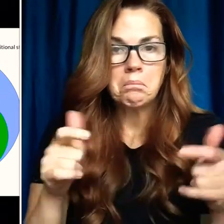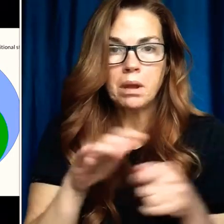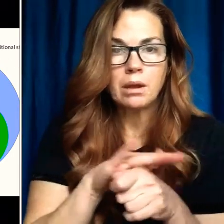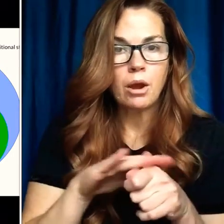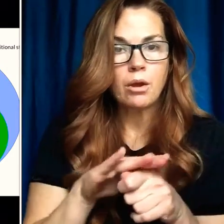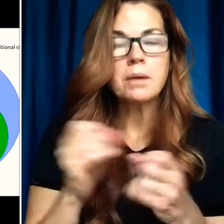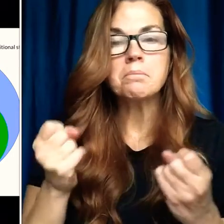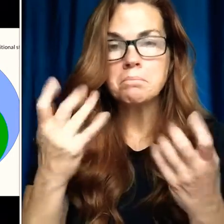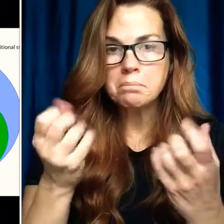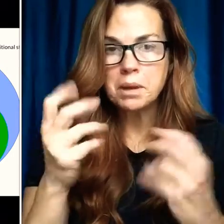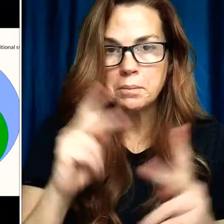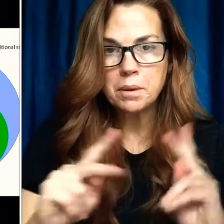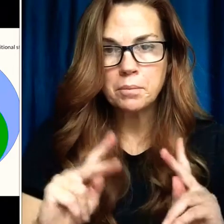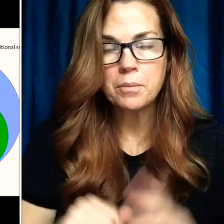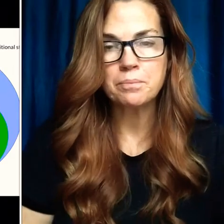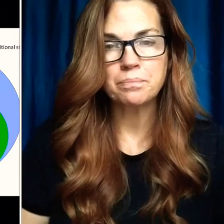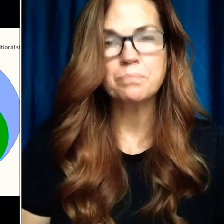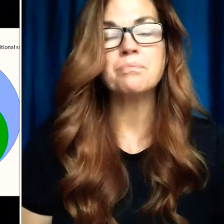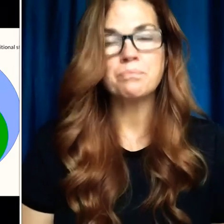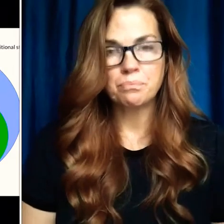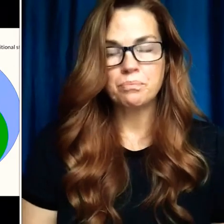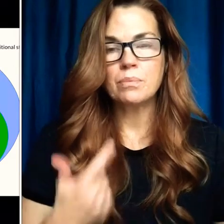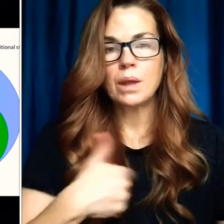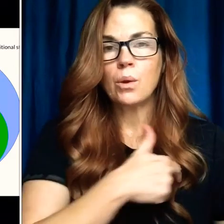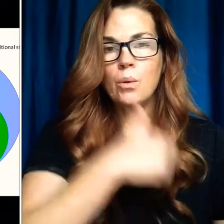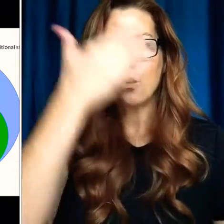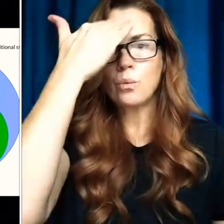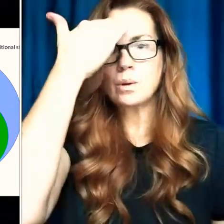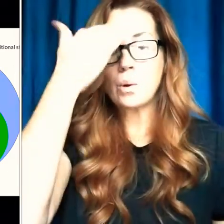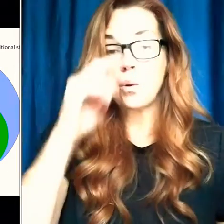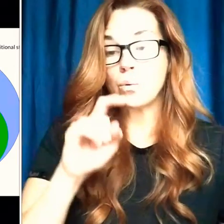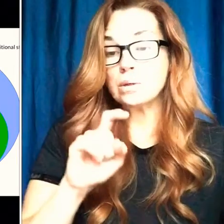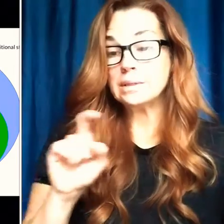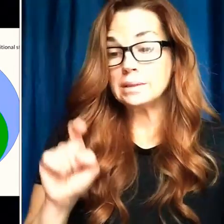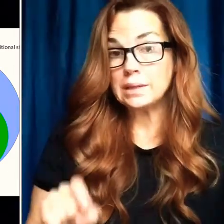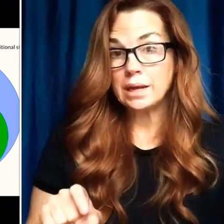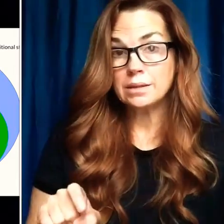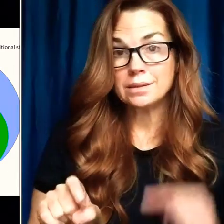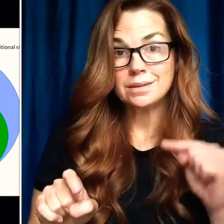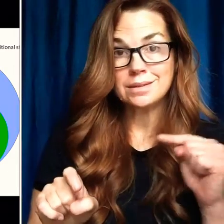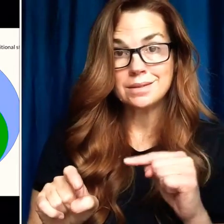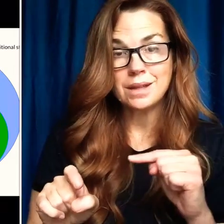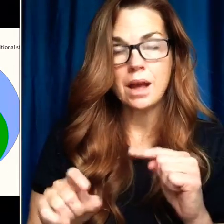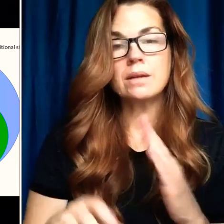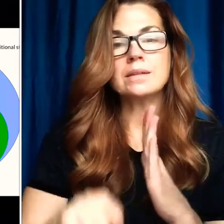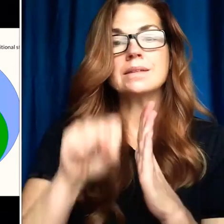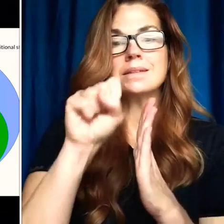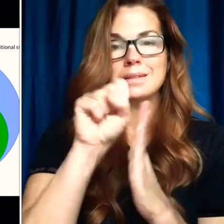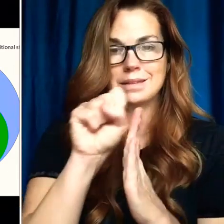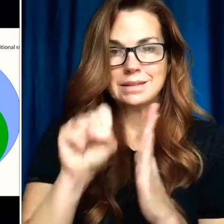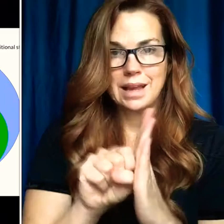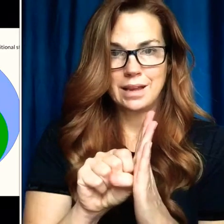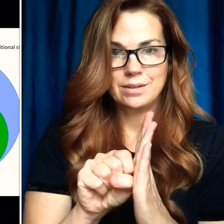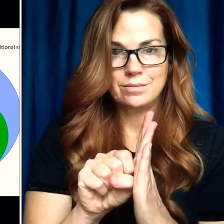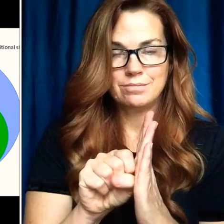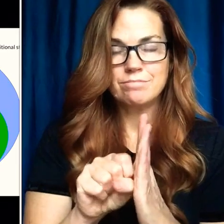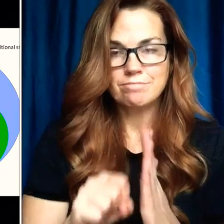not a city. It belongs to the set of states. And it also includes, in this case, those cities of